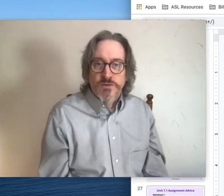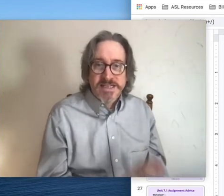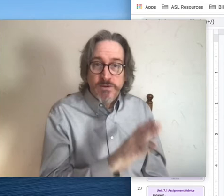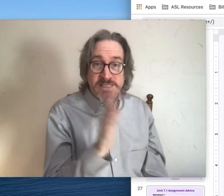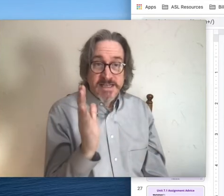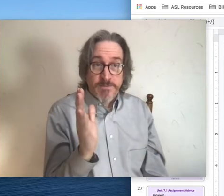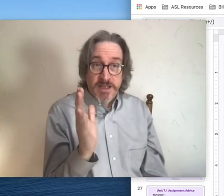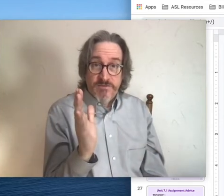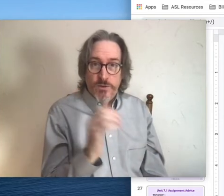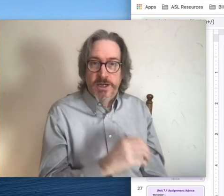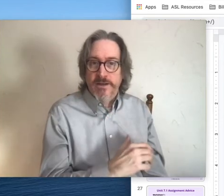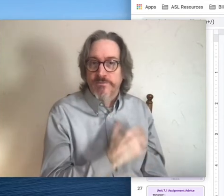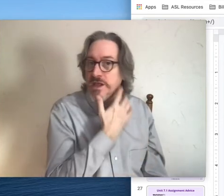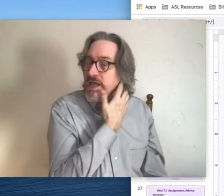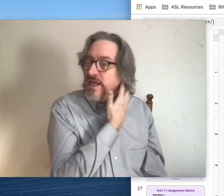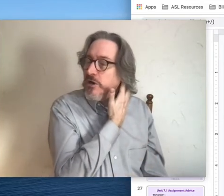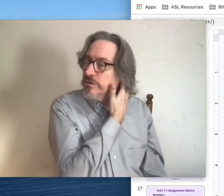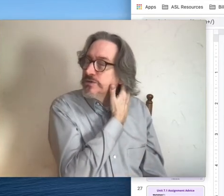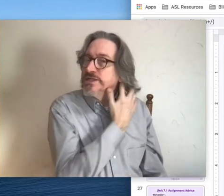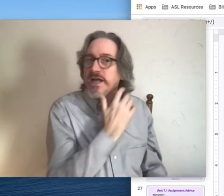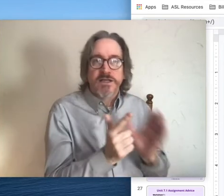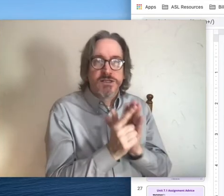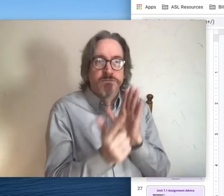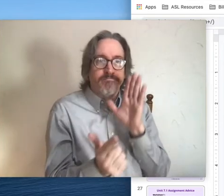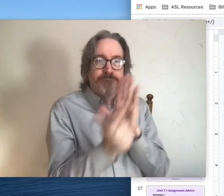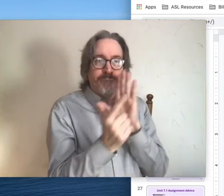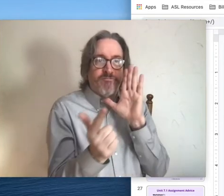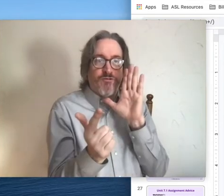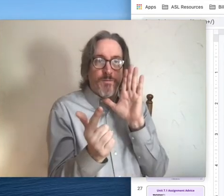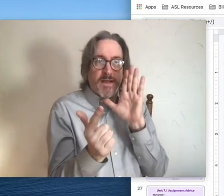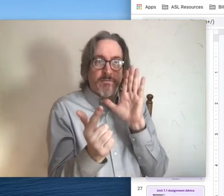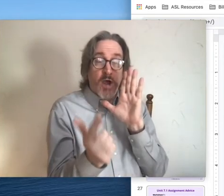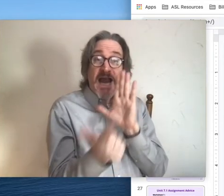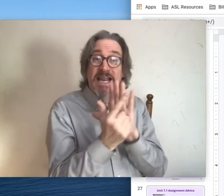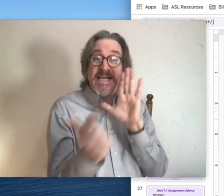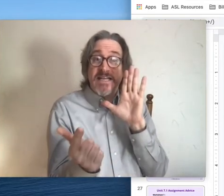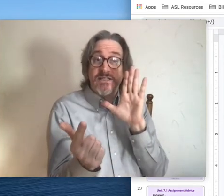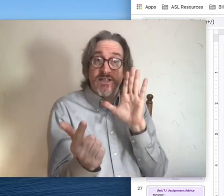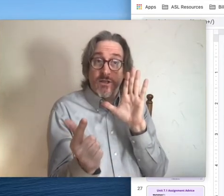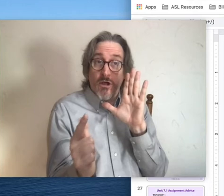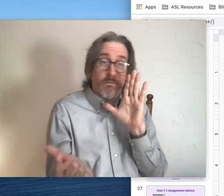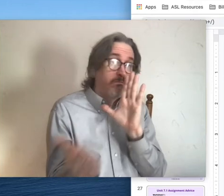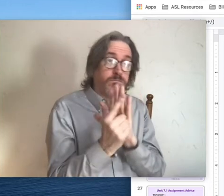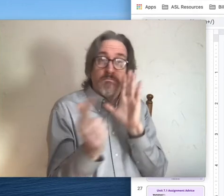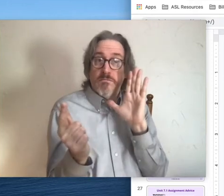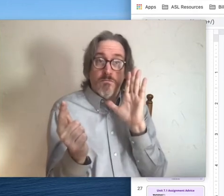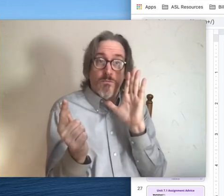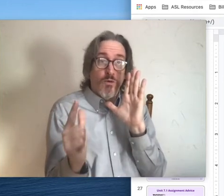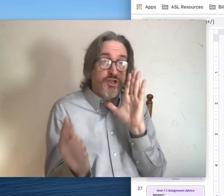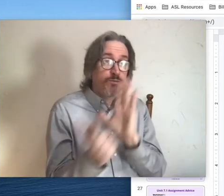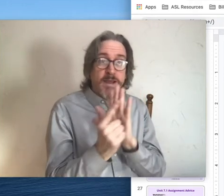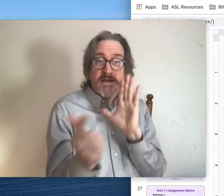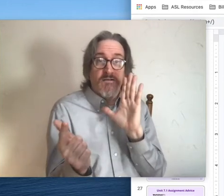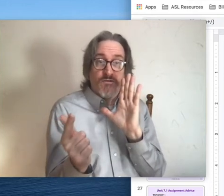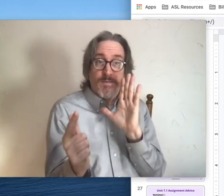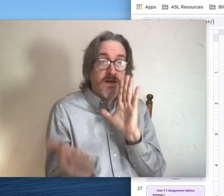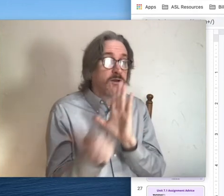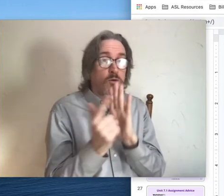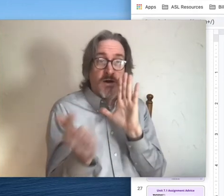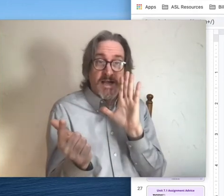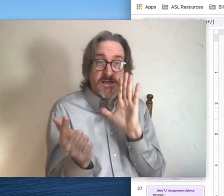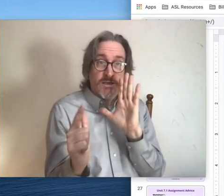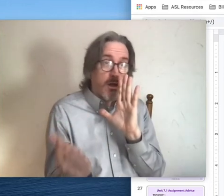So that's how he sets up the if you were king. He also signs forbid, against the law. What would you make